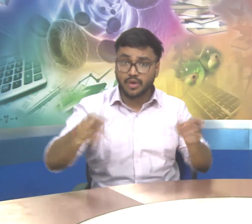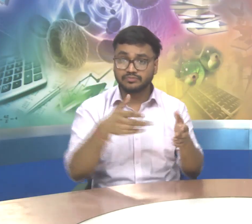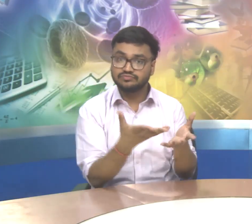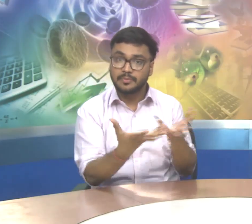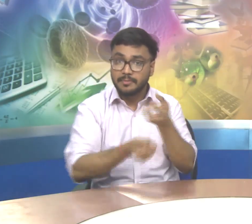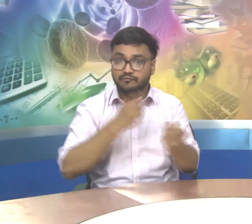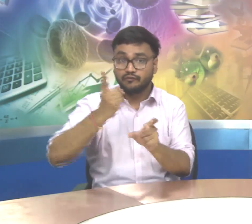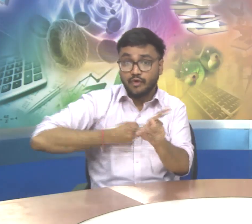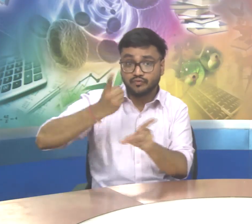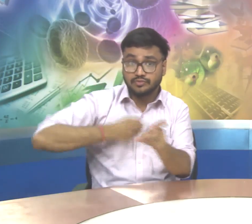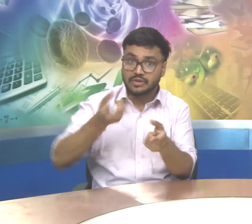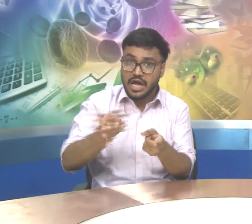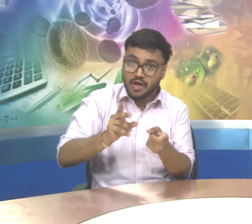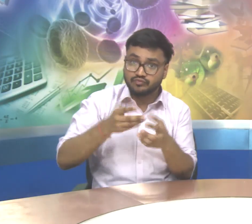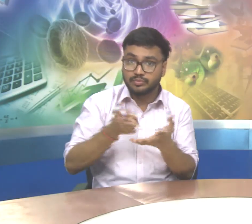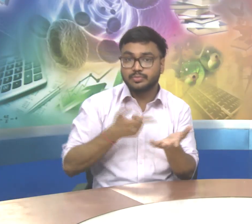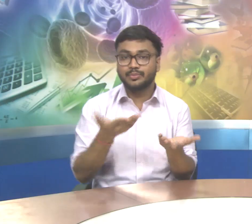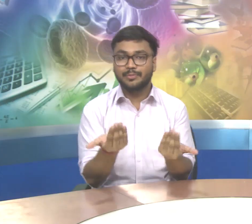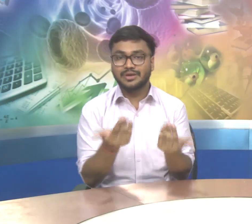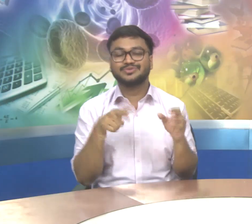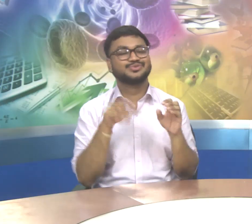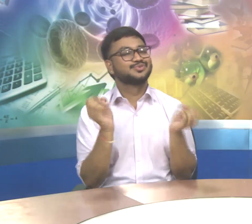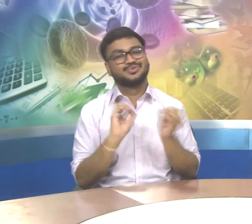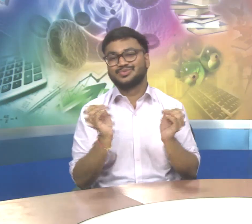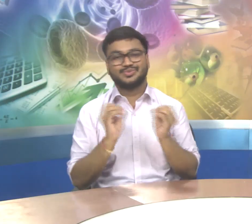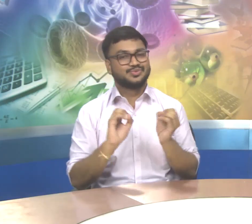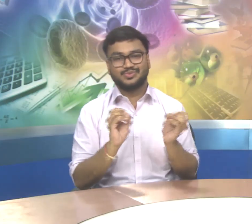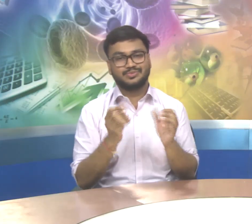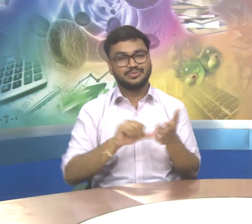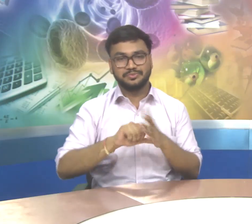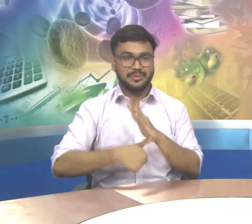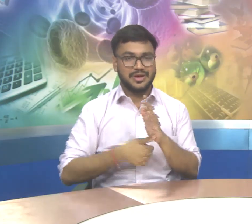and petroleum, so they cannot be replaced quickly.